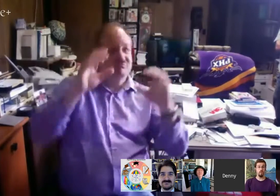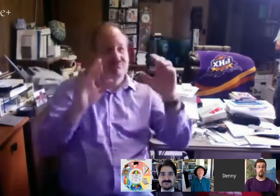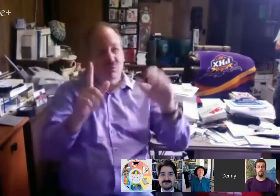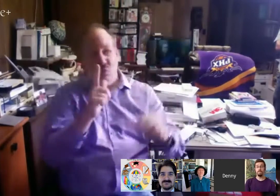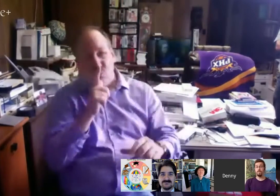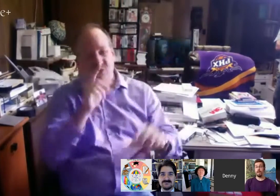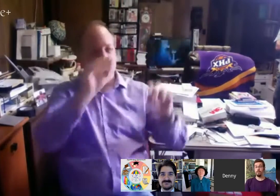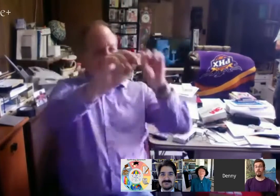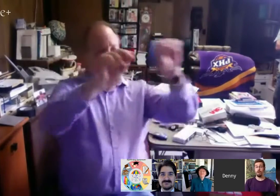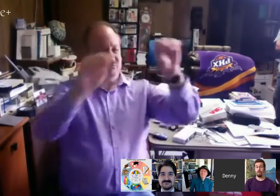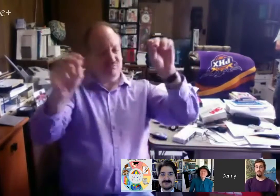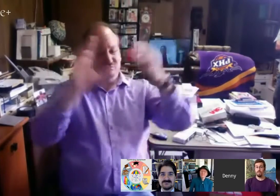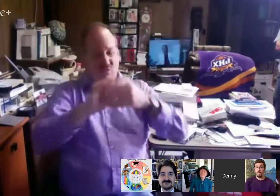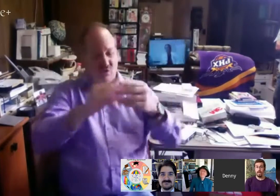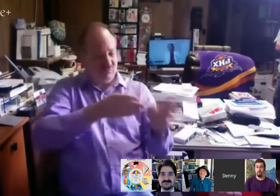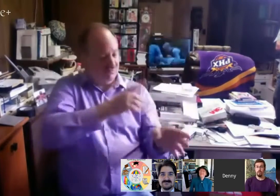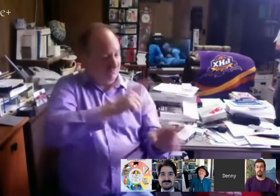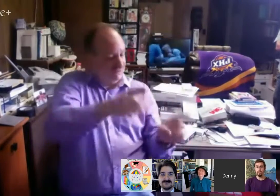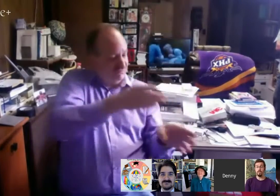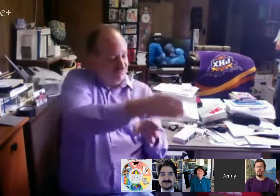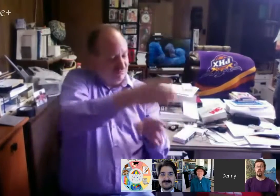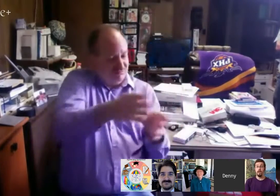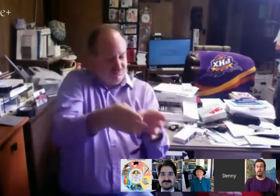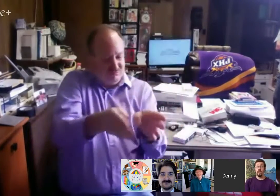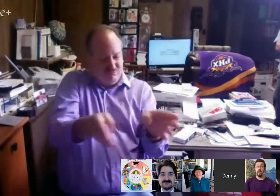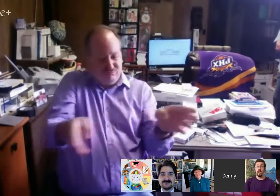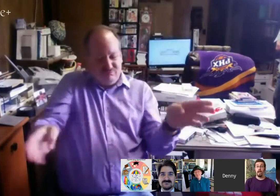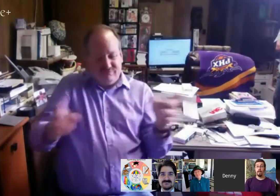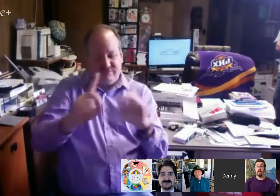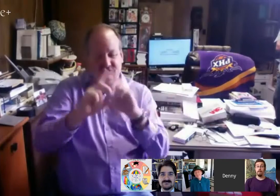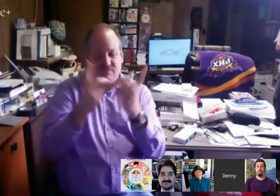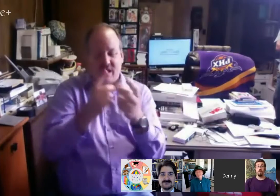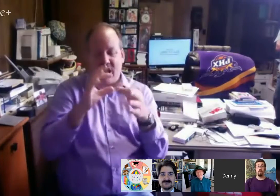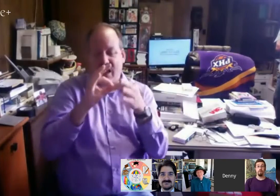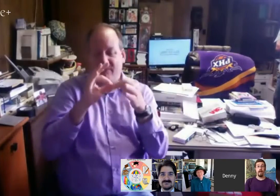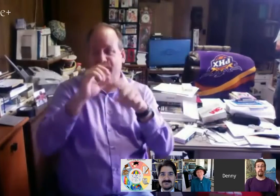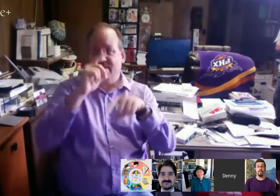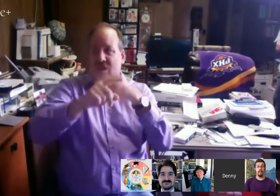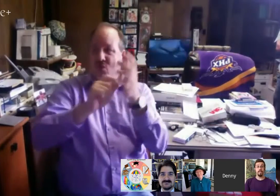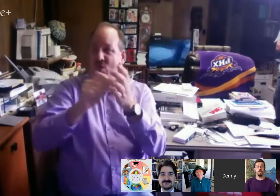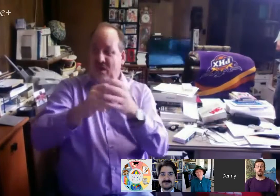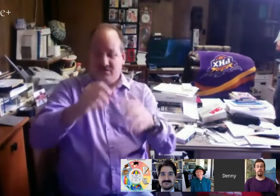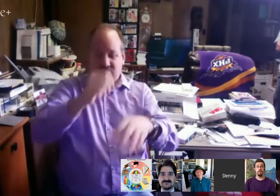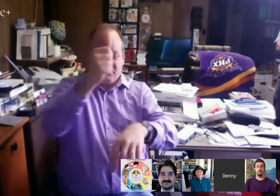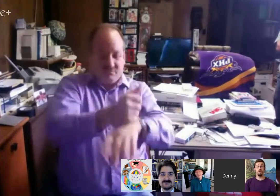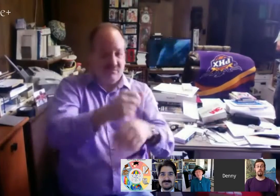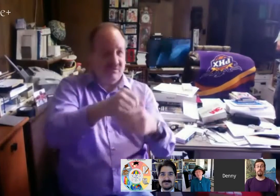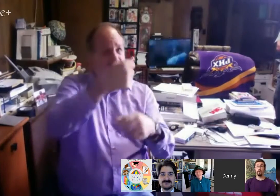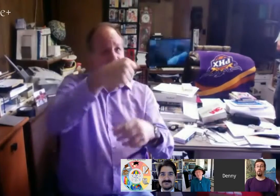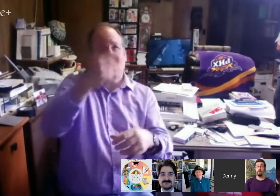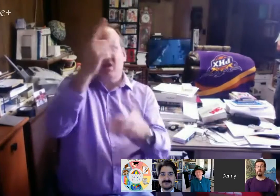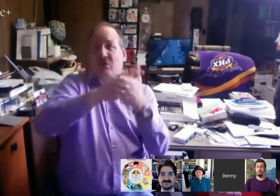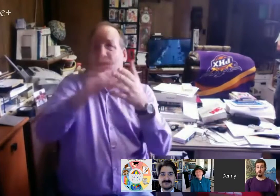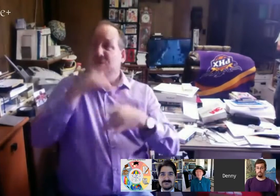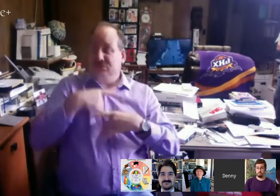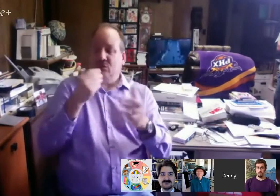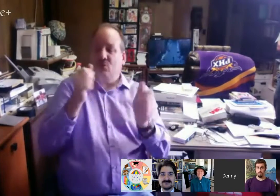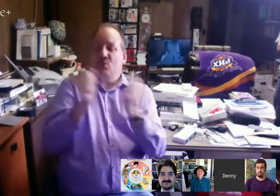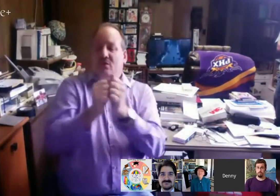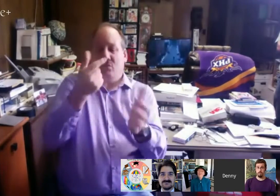those stories of sign languages and be able to add that into the different